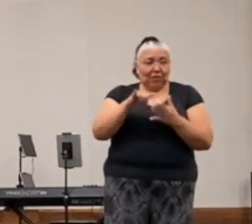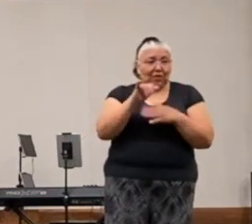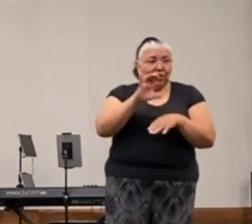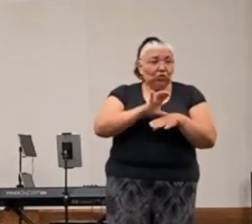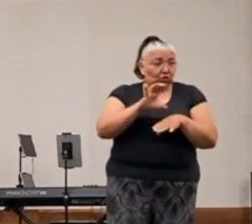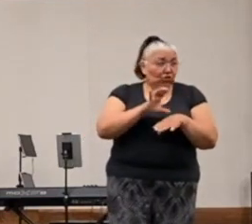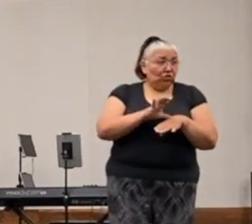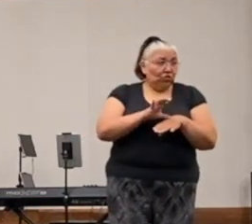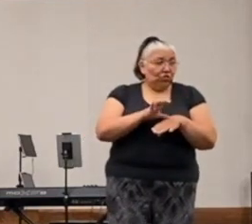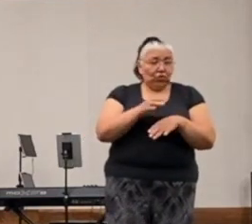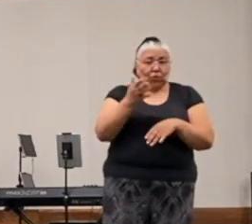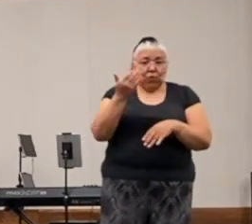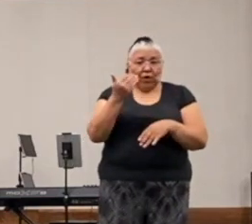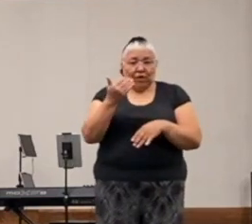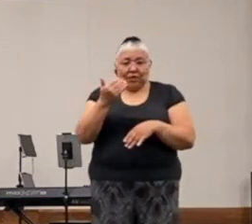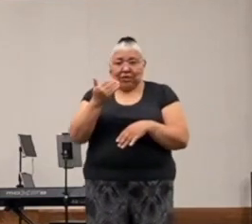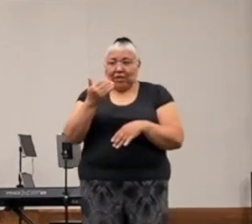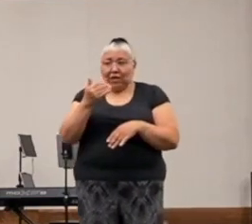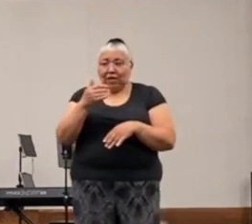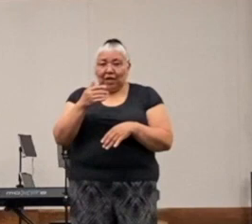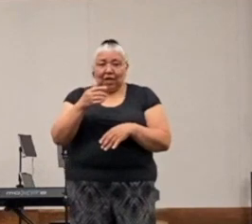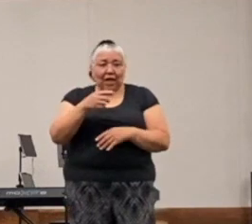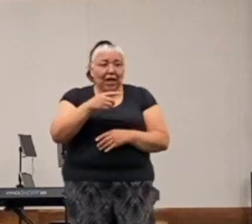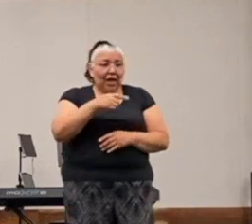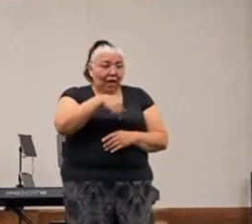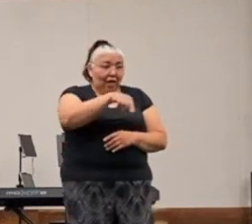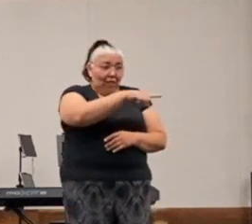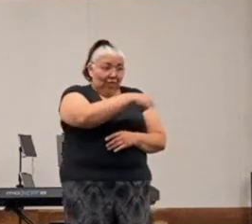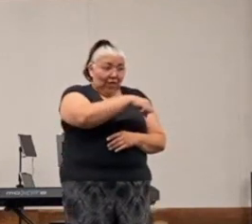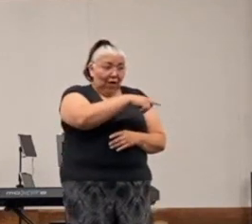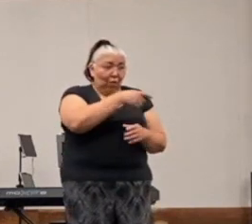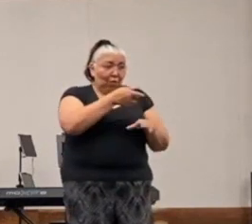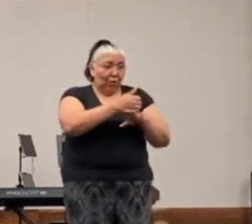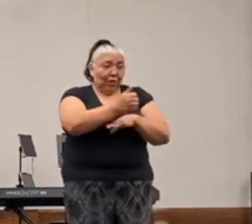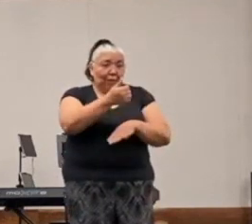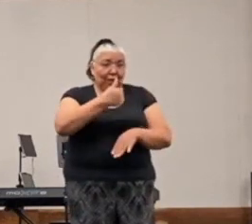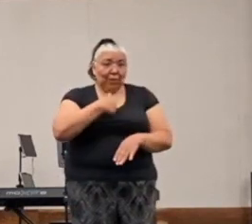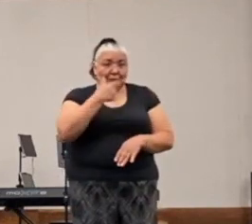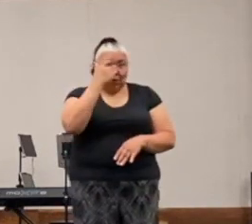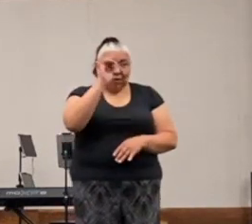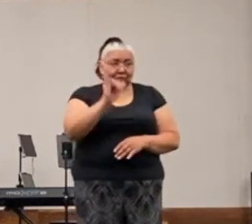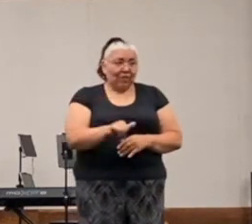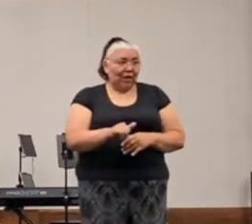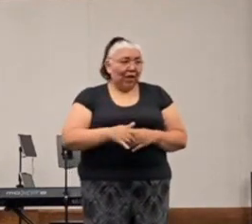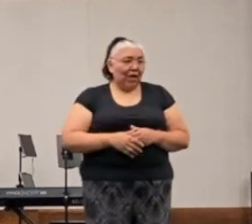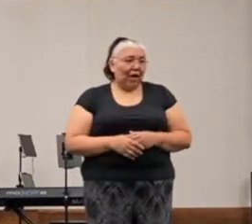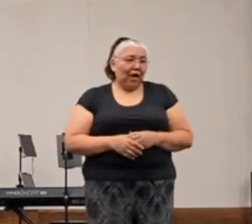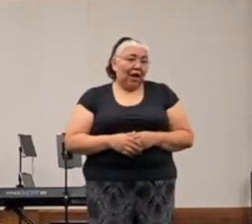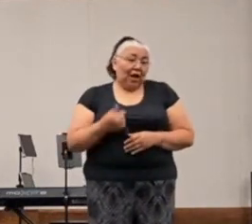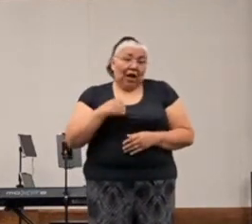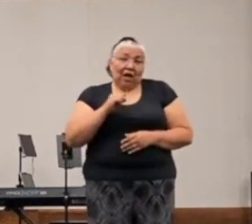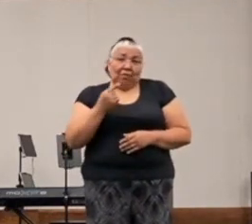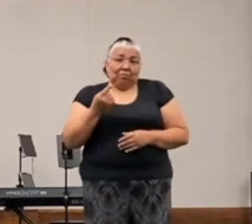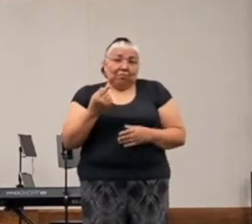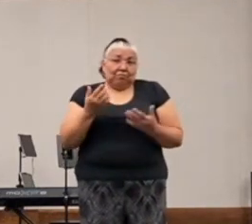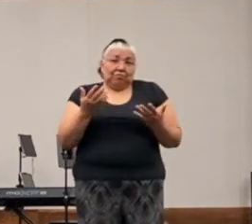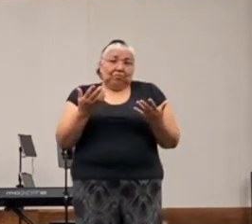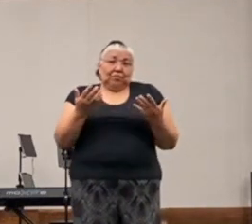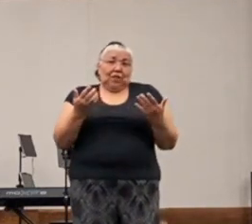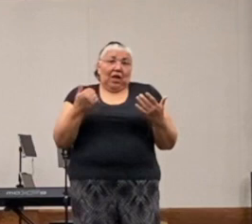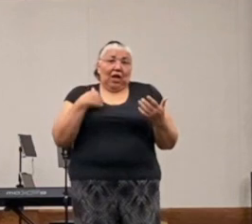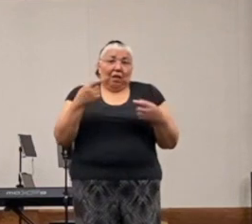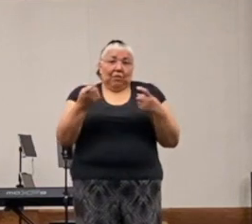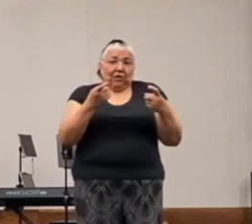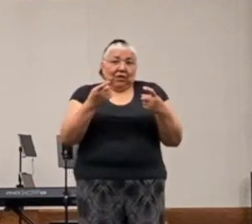church was they were blaming me because of it. I'm just a youth. Man, I'm dealing with